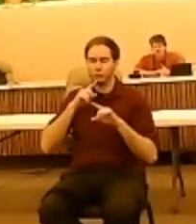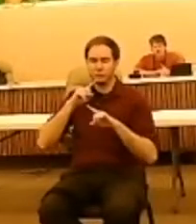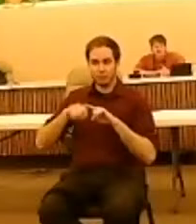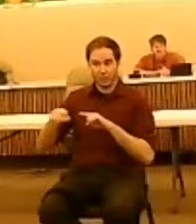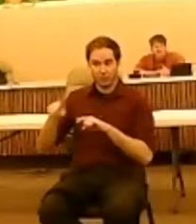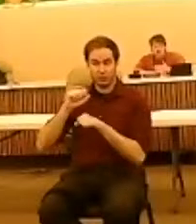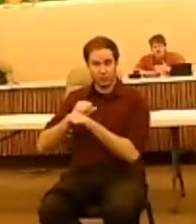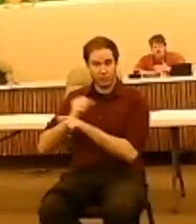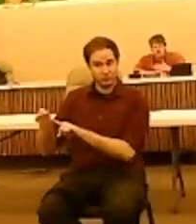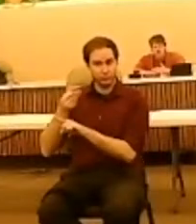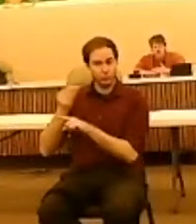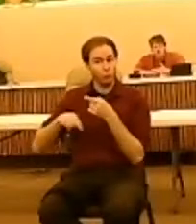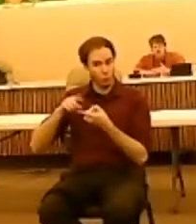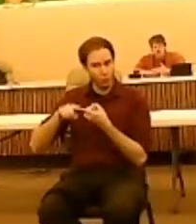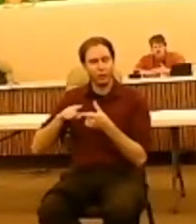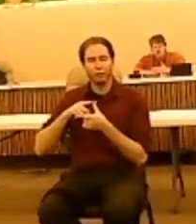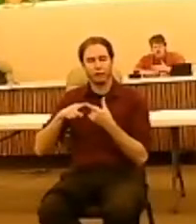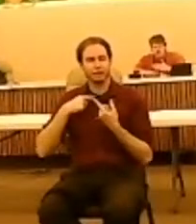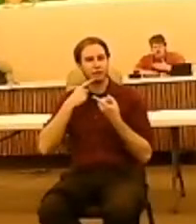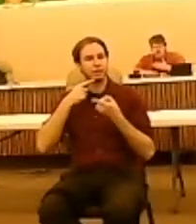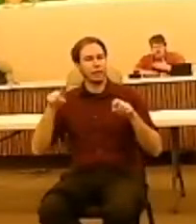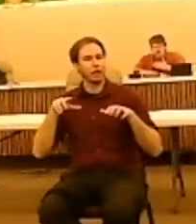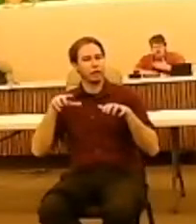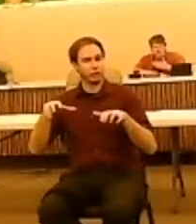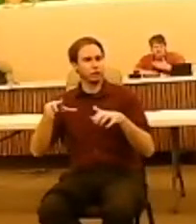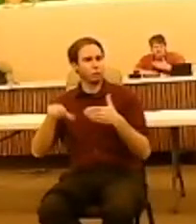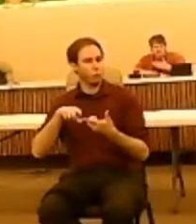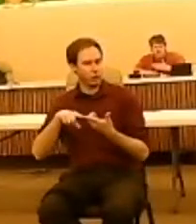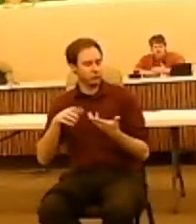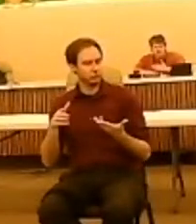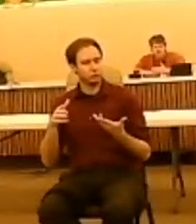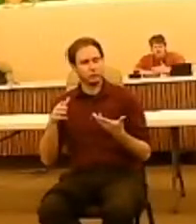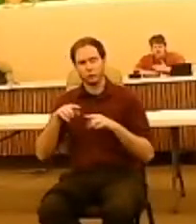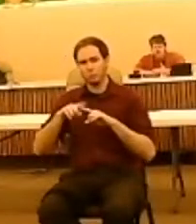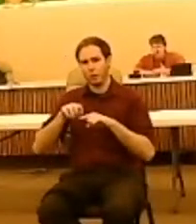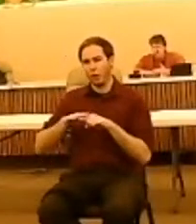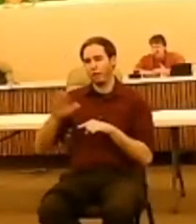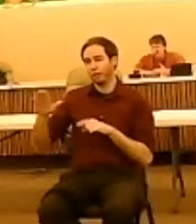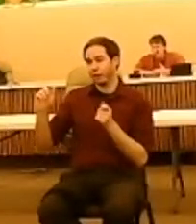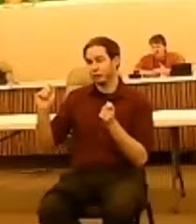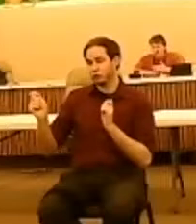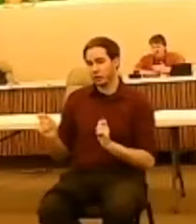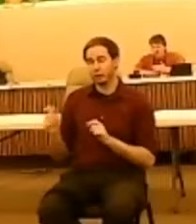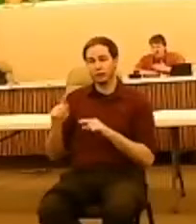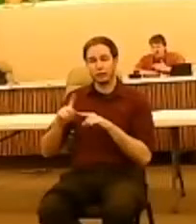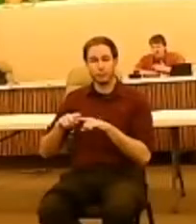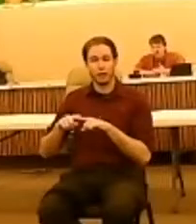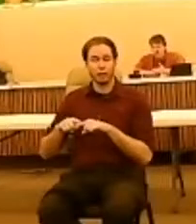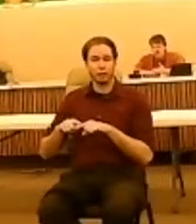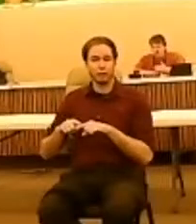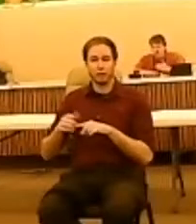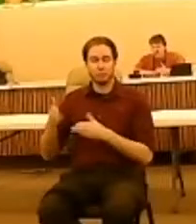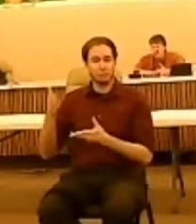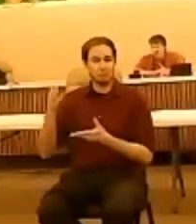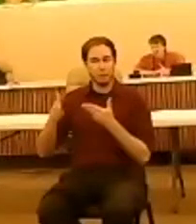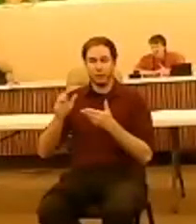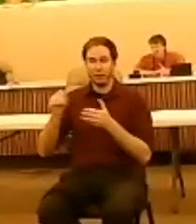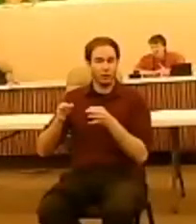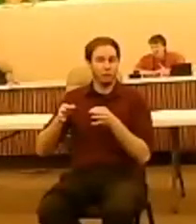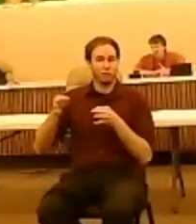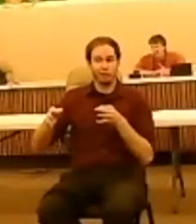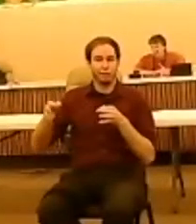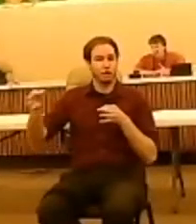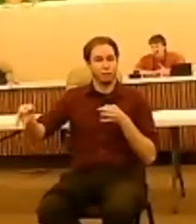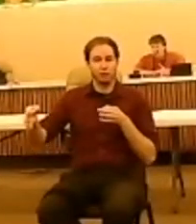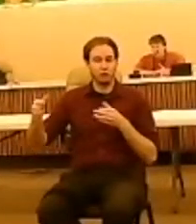to get the stuff. In addition, depending on the nature of the changes, it may have to go back out